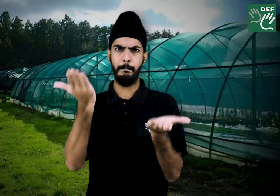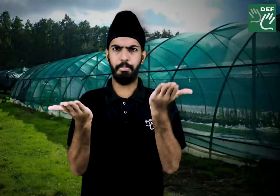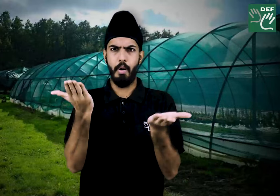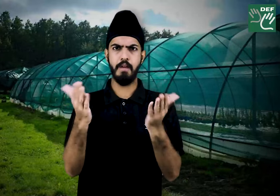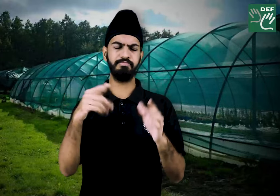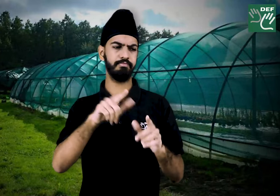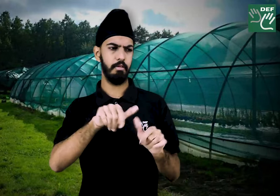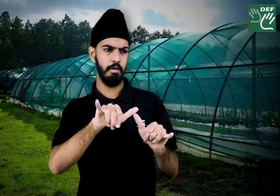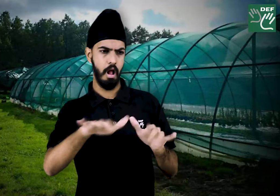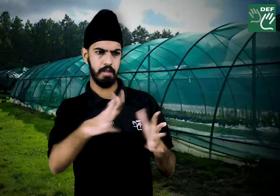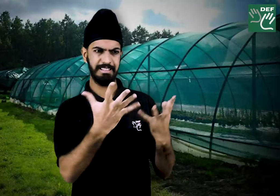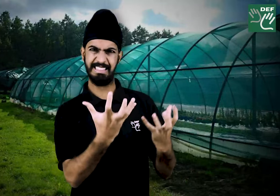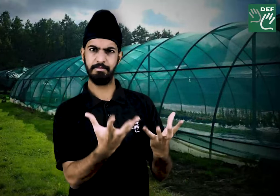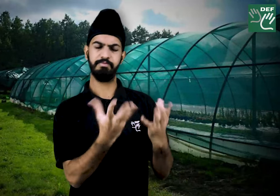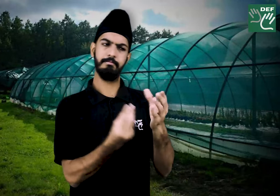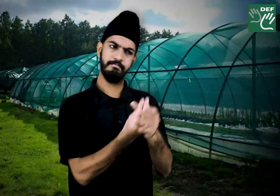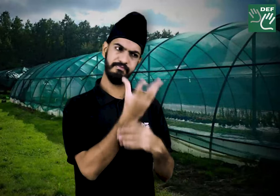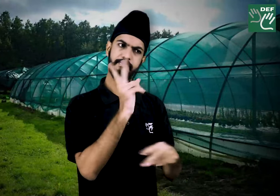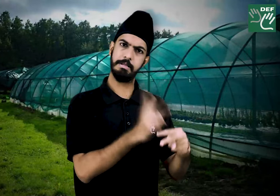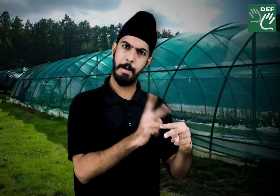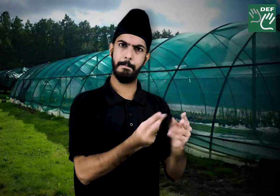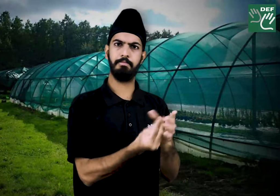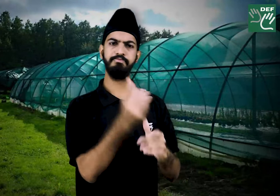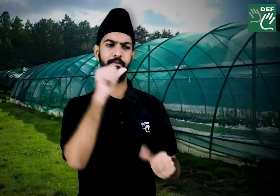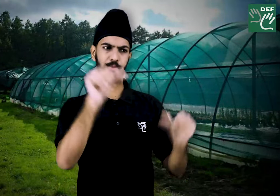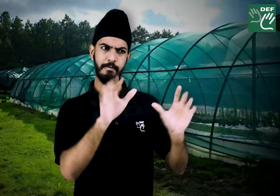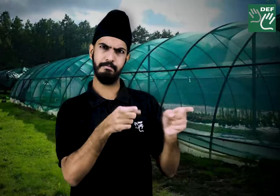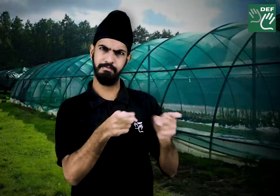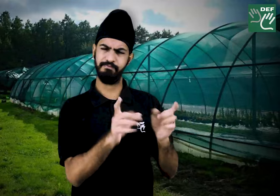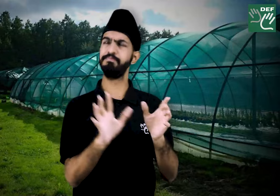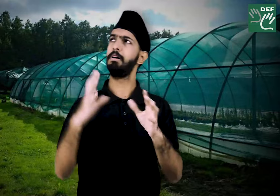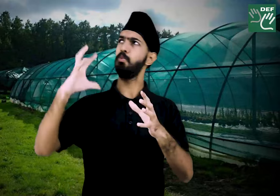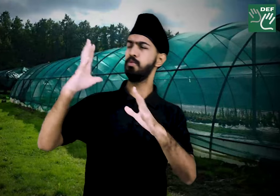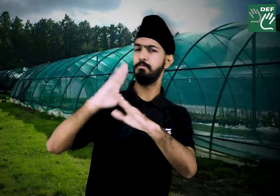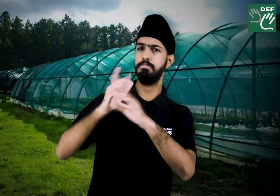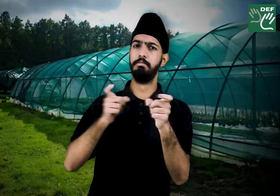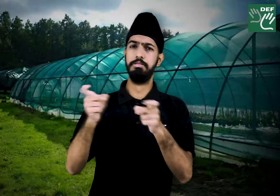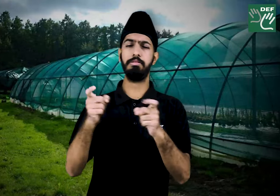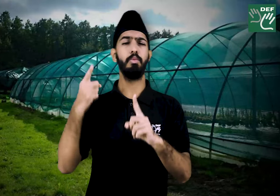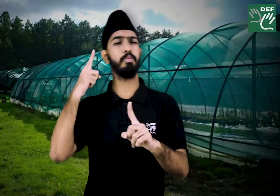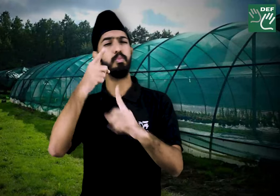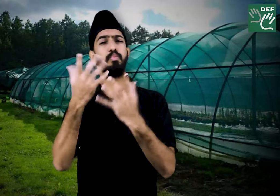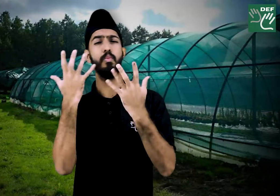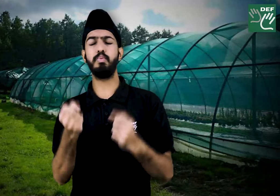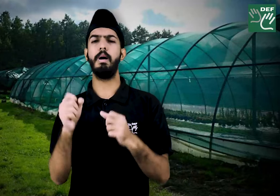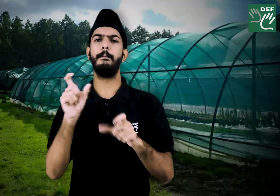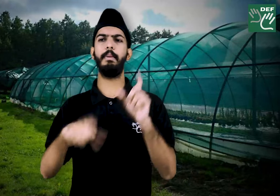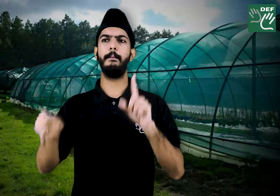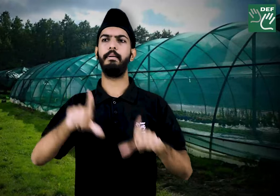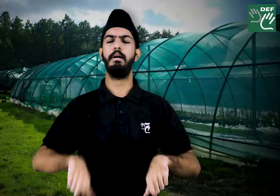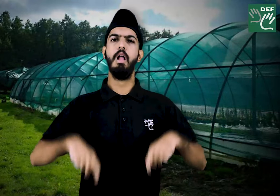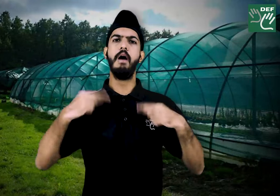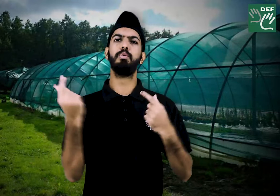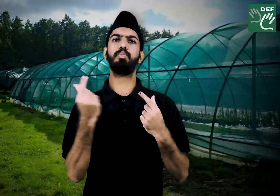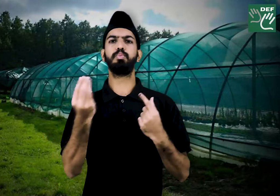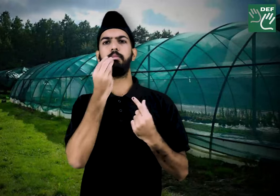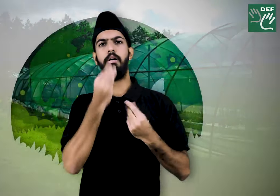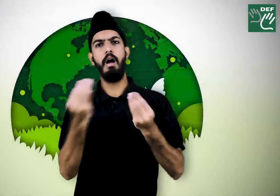temperatures, resulting in restoring groundwater levels and ensuring food is available for us all.